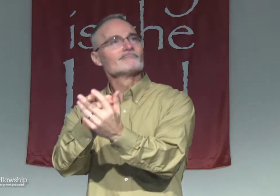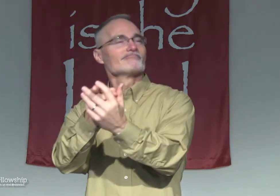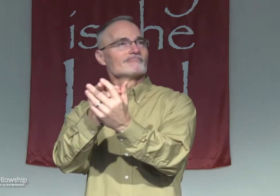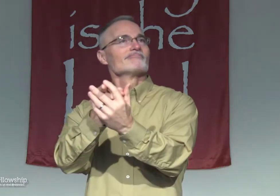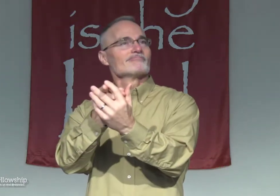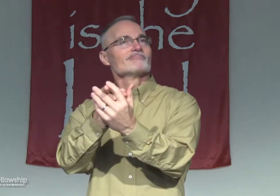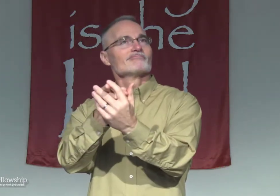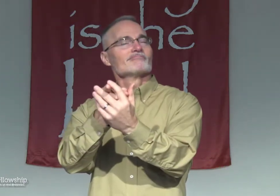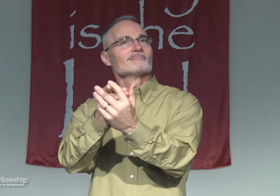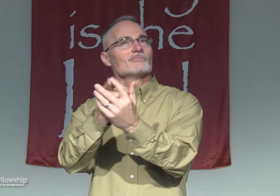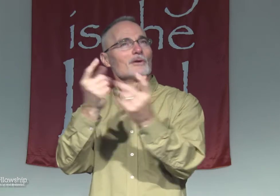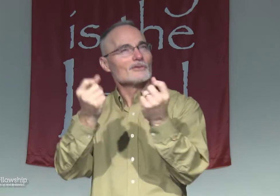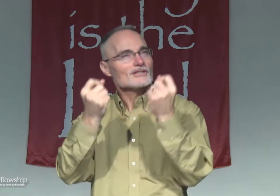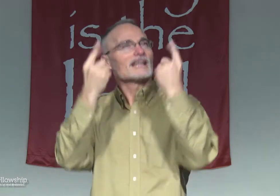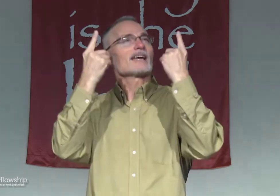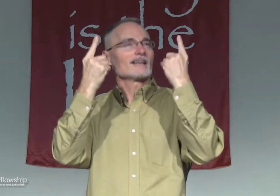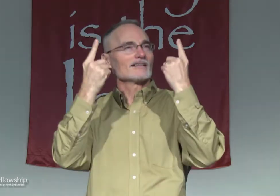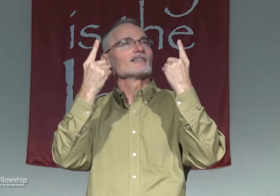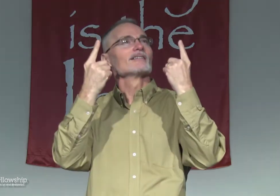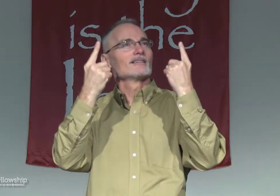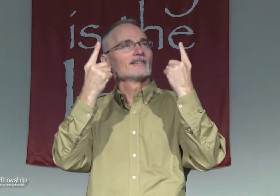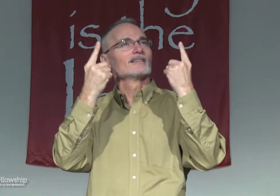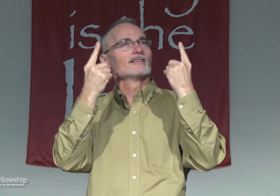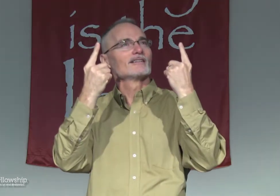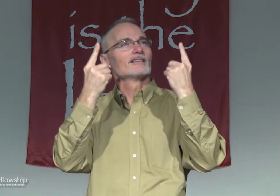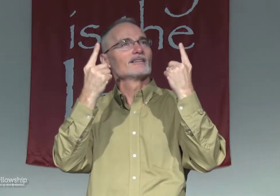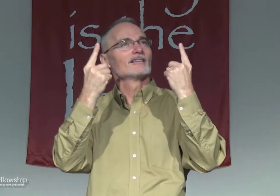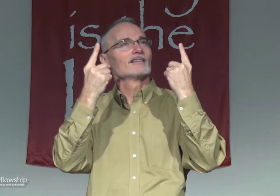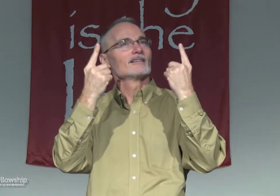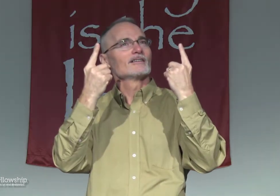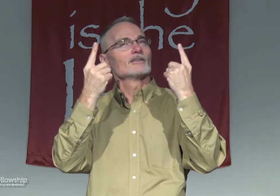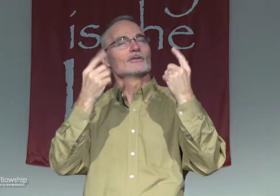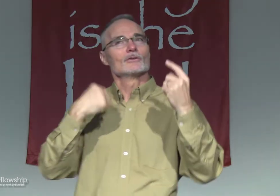that it would pierce our hearts, that we would understand it,